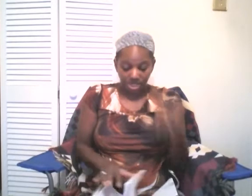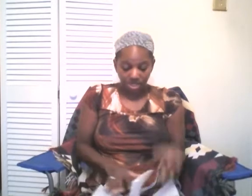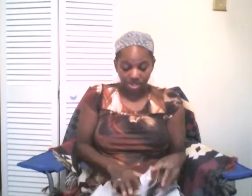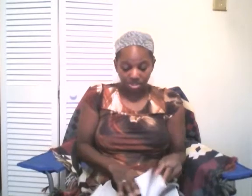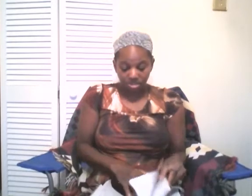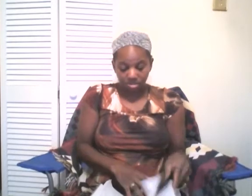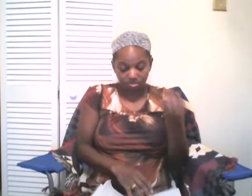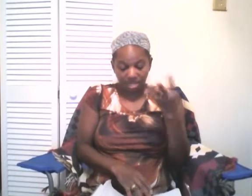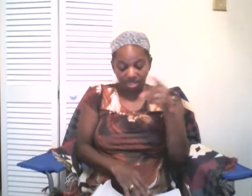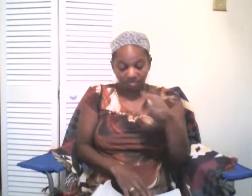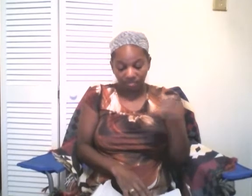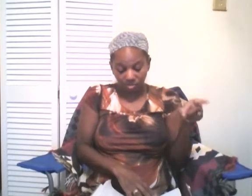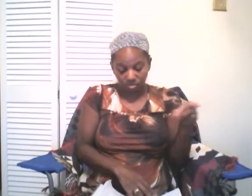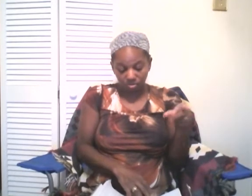because many of you